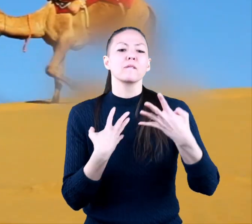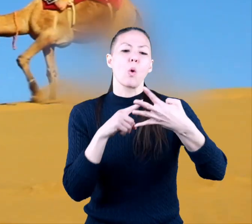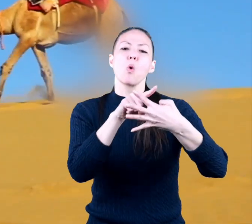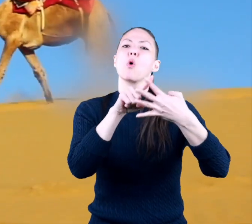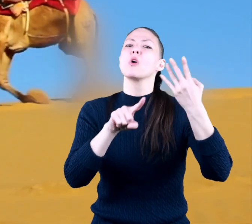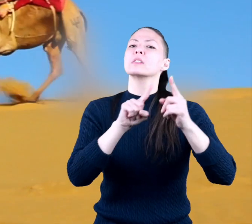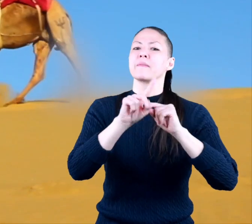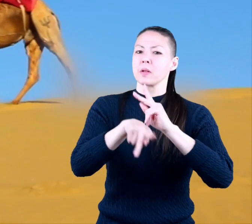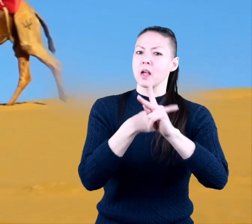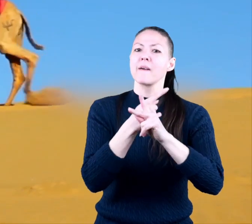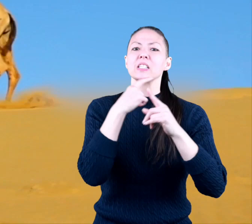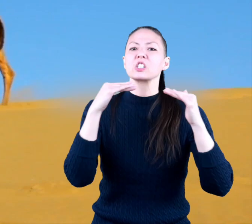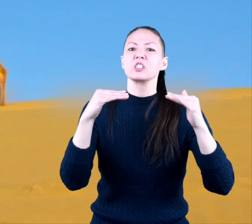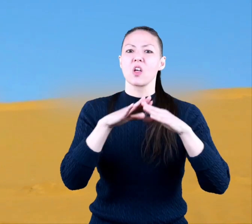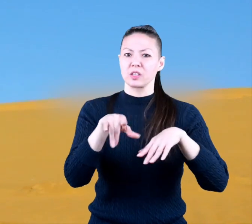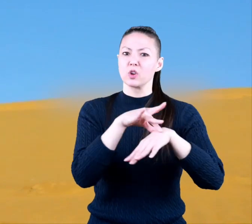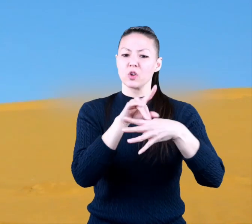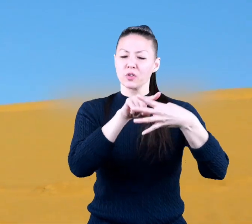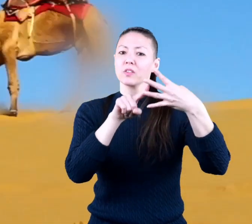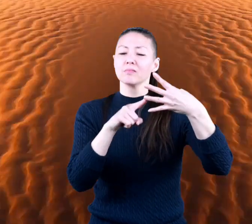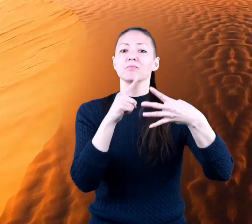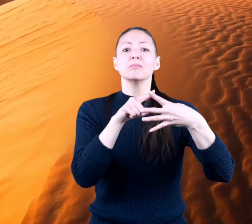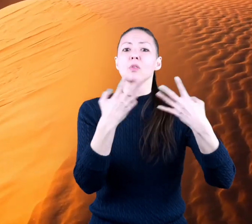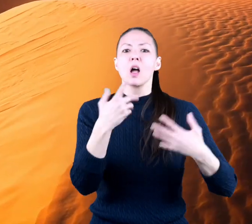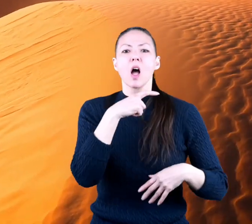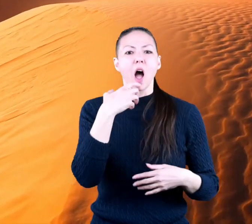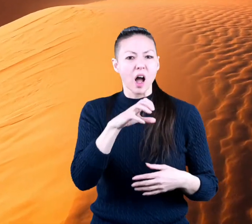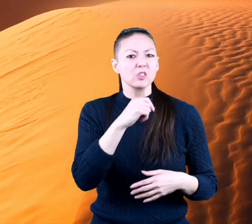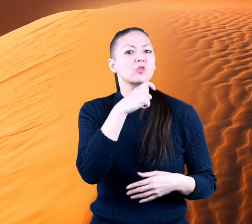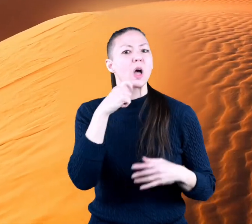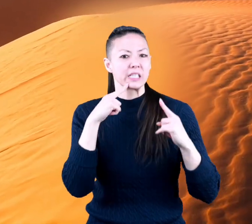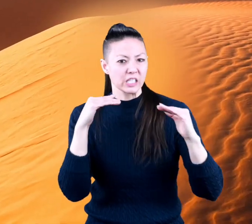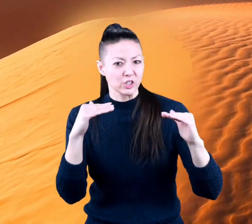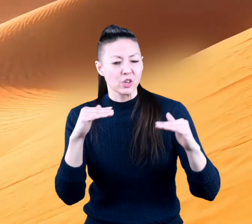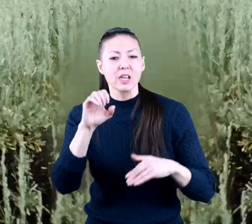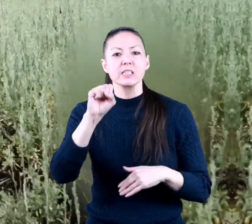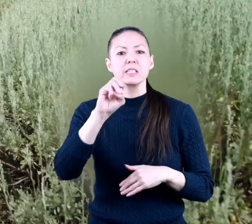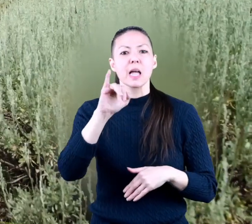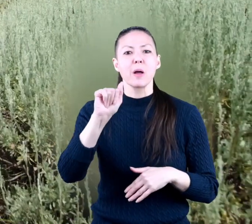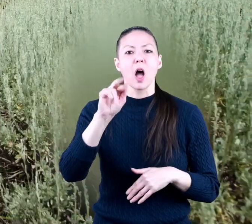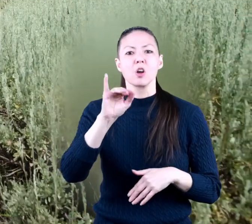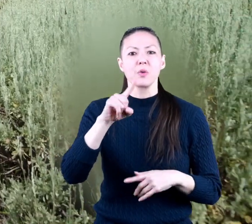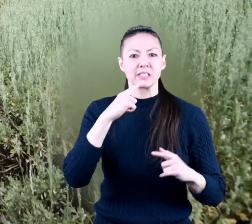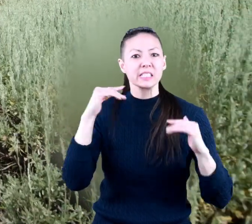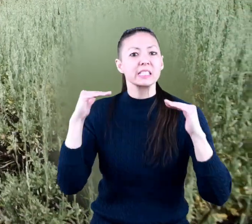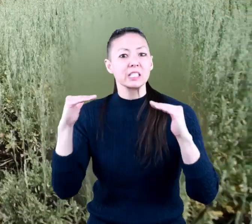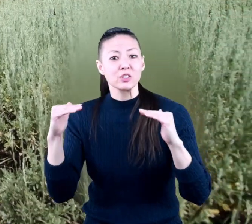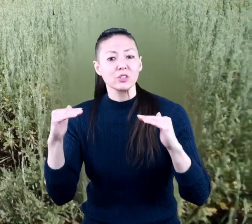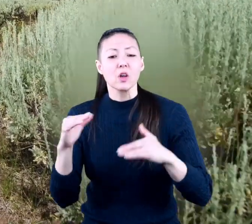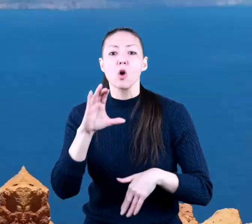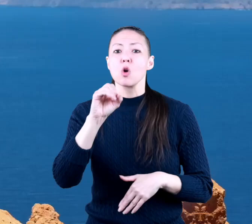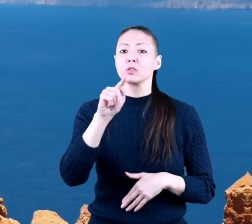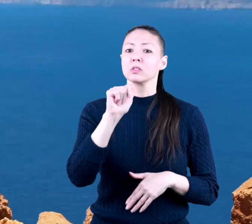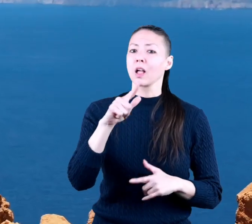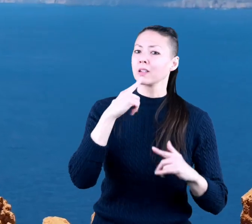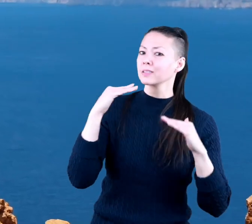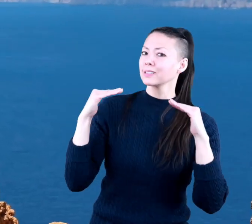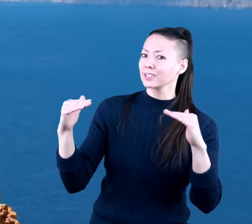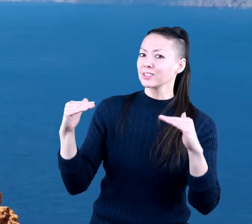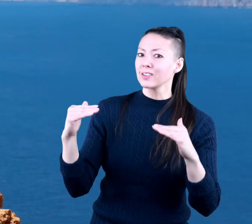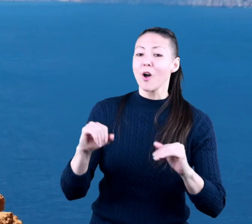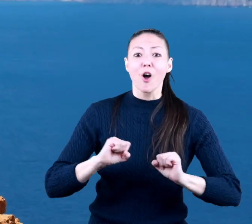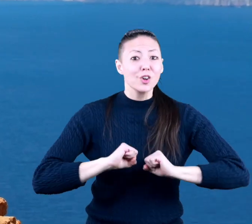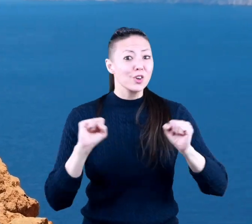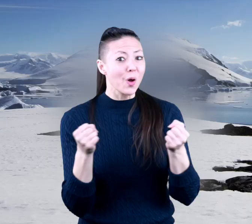There are 4 types of deserts on Earth: hot and dry deserts, semi-arid deserts, coastal